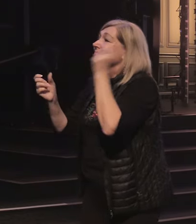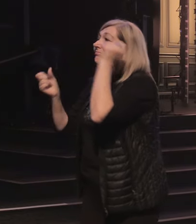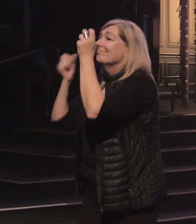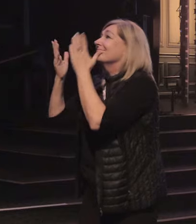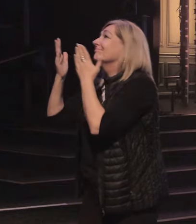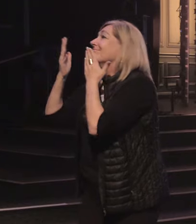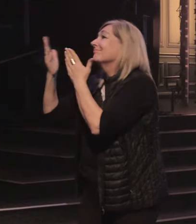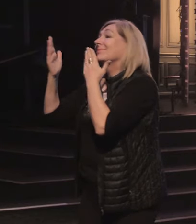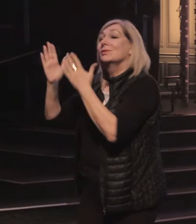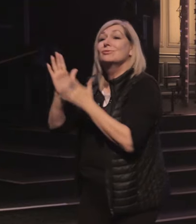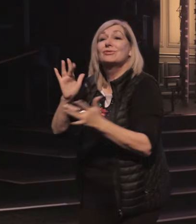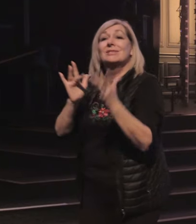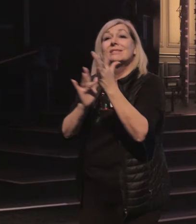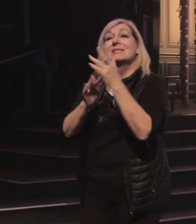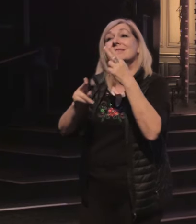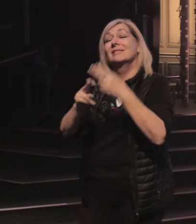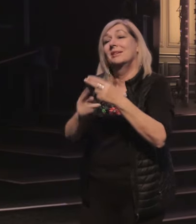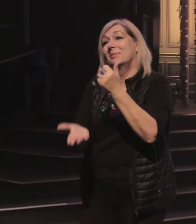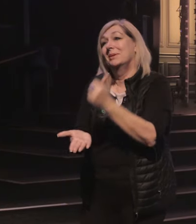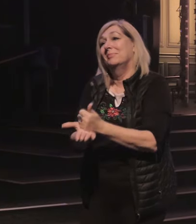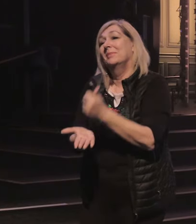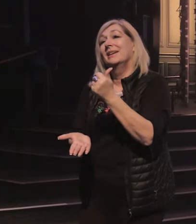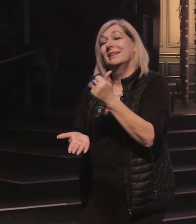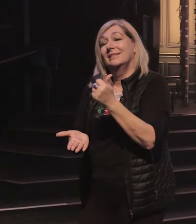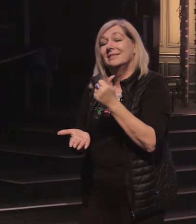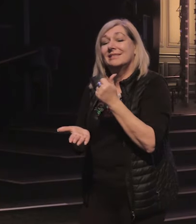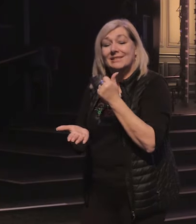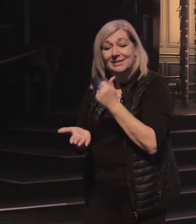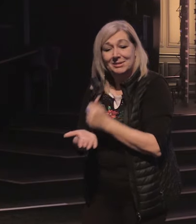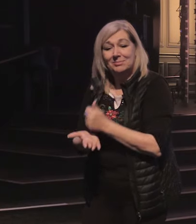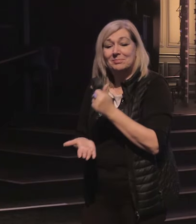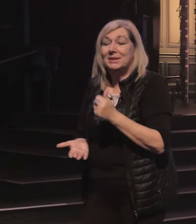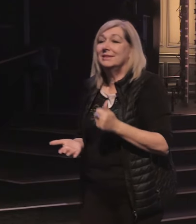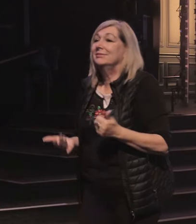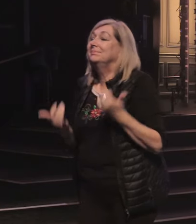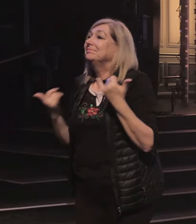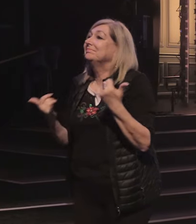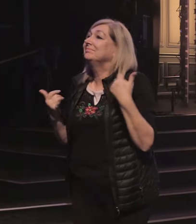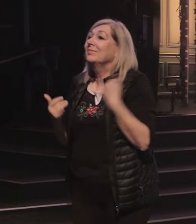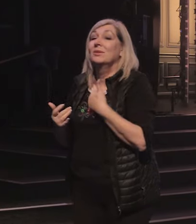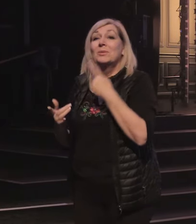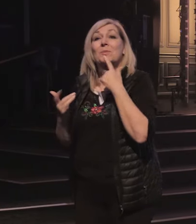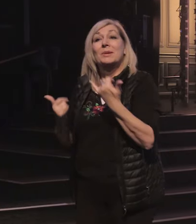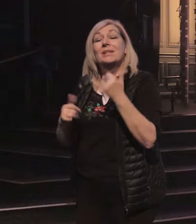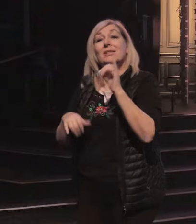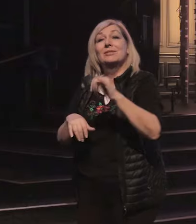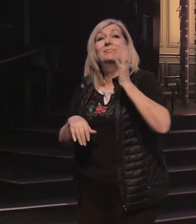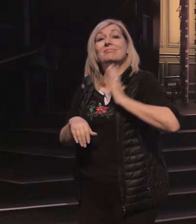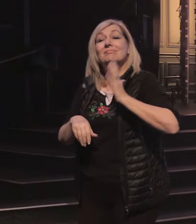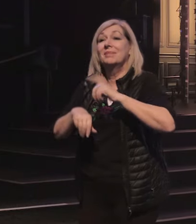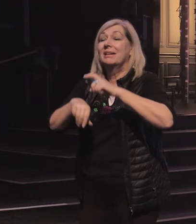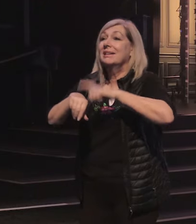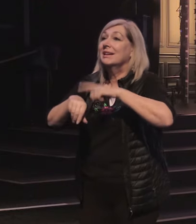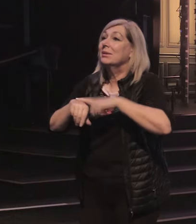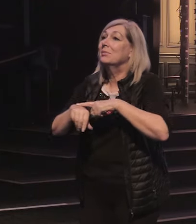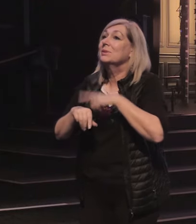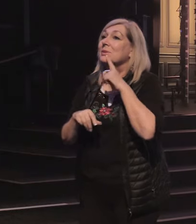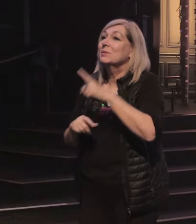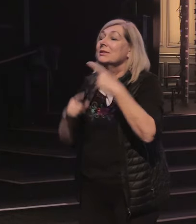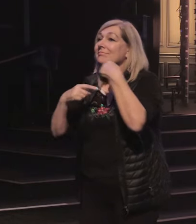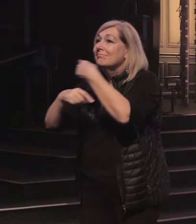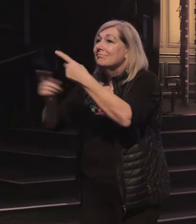name, amen. Amen. I want us to read this together. And it came to pass in those days that a decree went out from